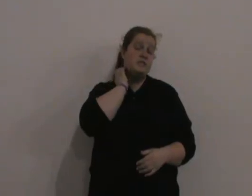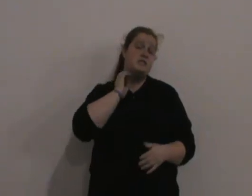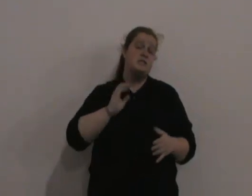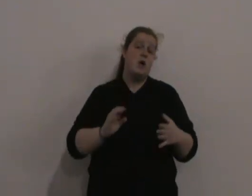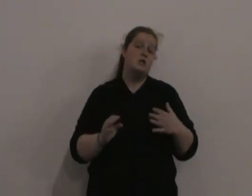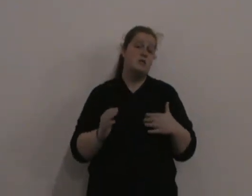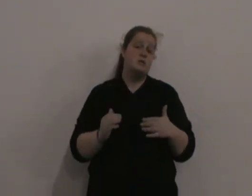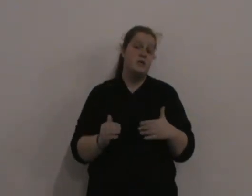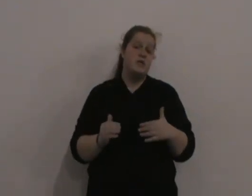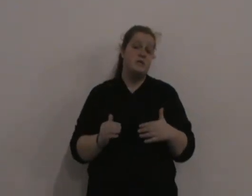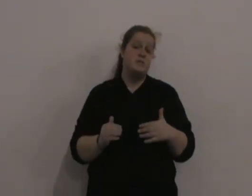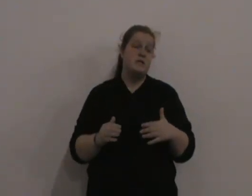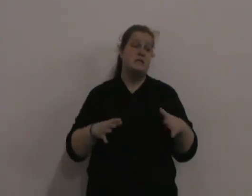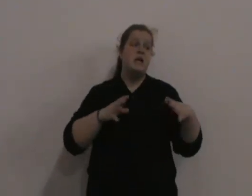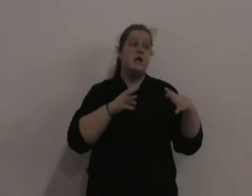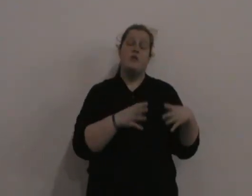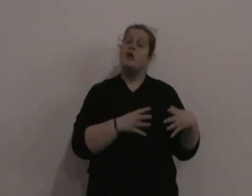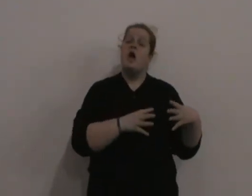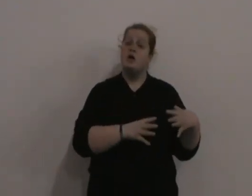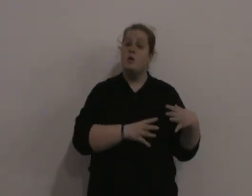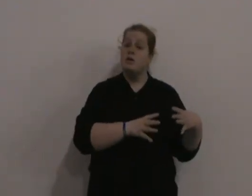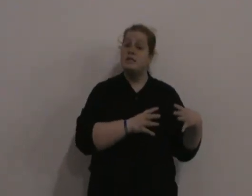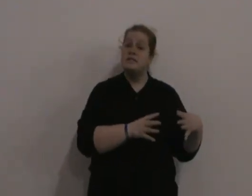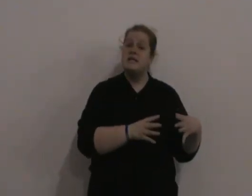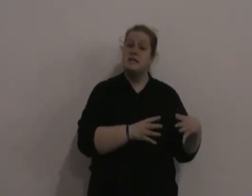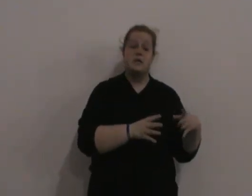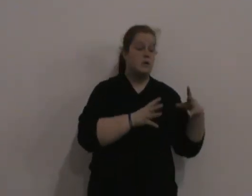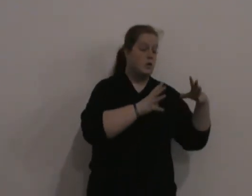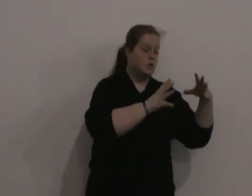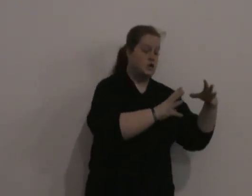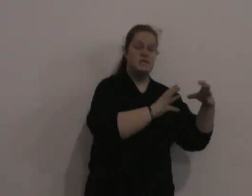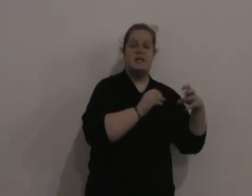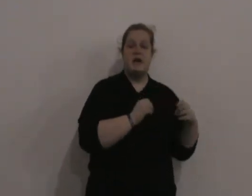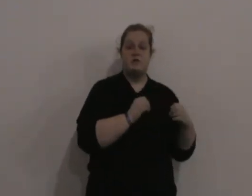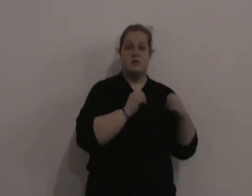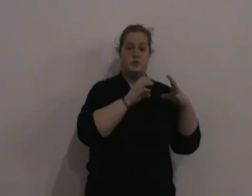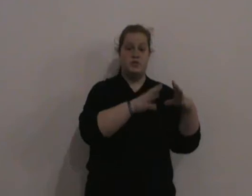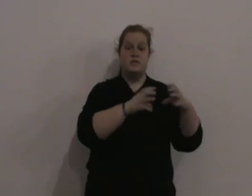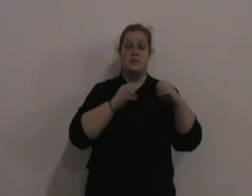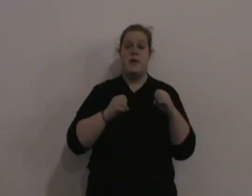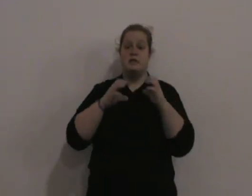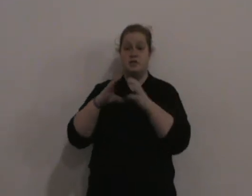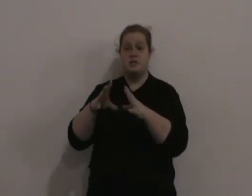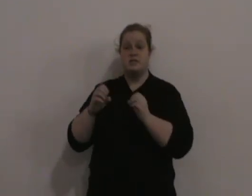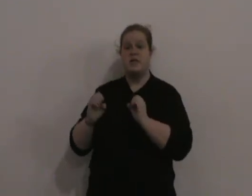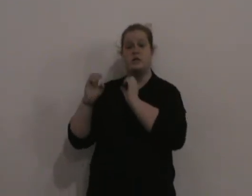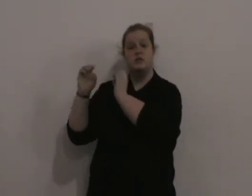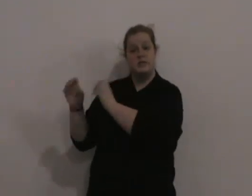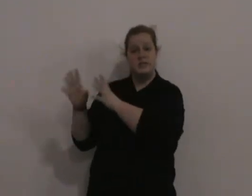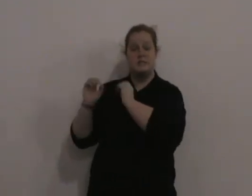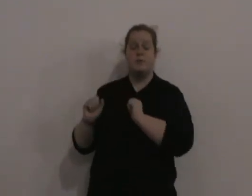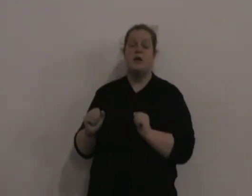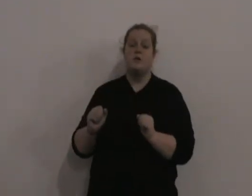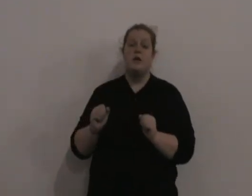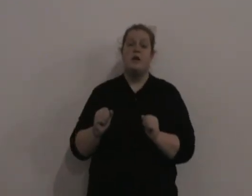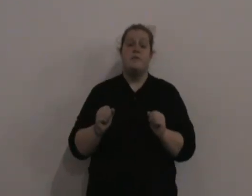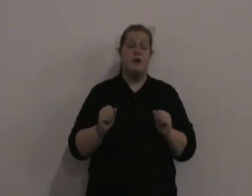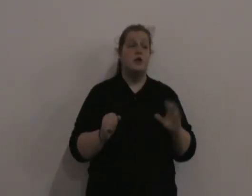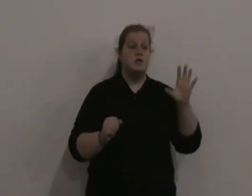this song is so tricky is because they're not going to sing just the altos, just the bass, just the tenor, just the soprano. They're going to